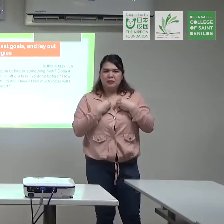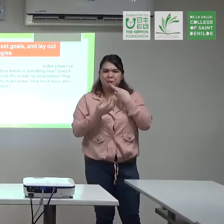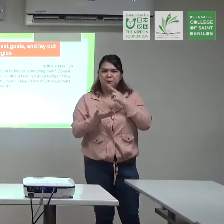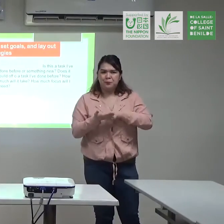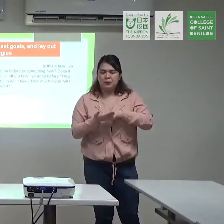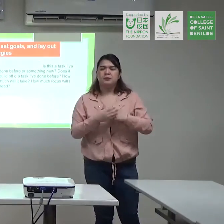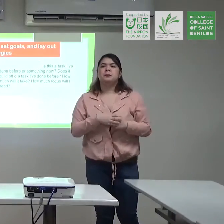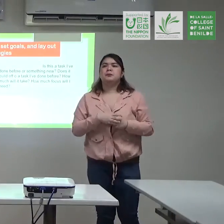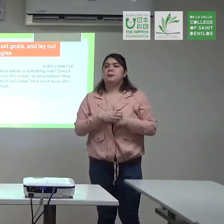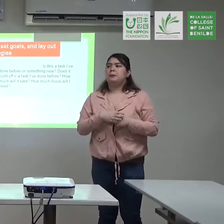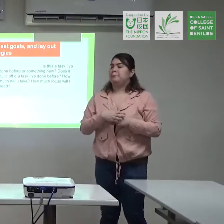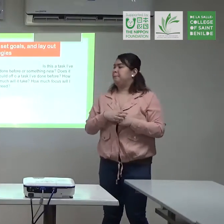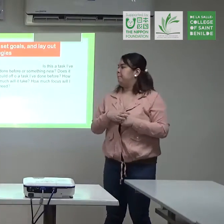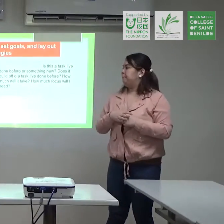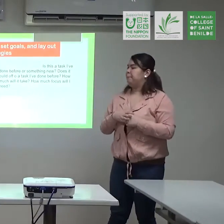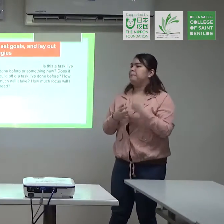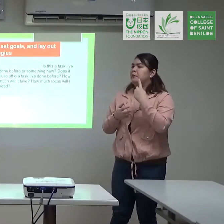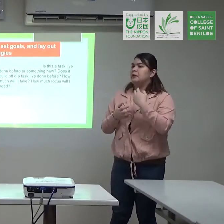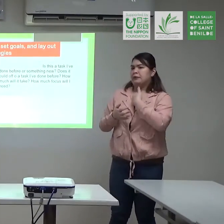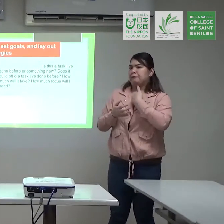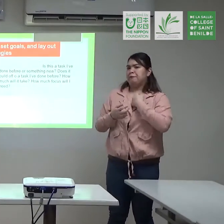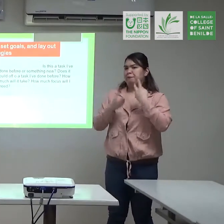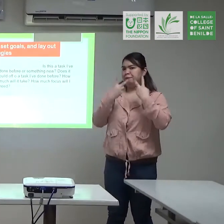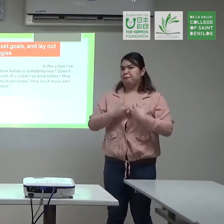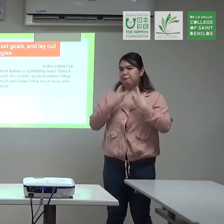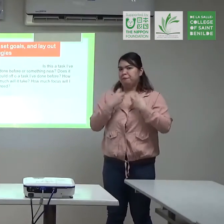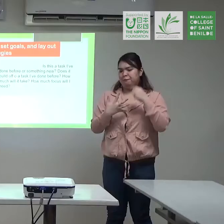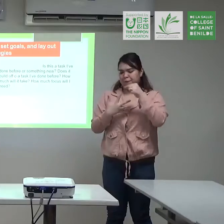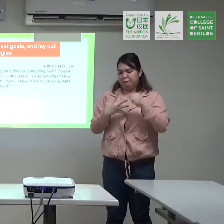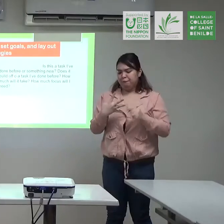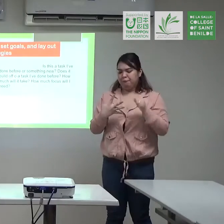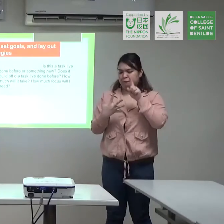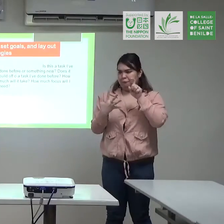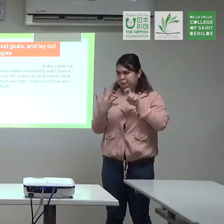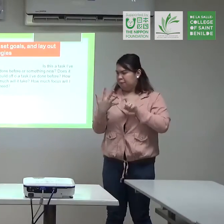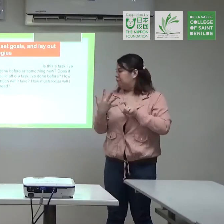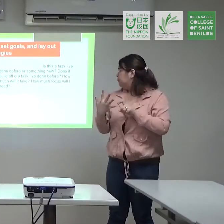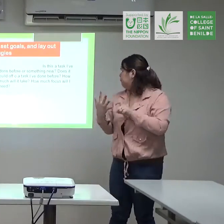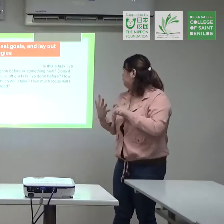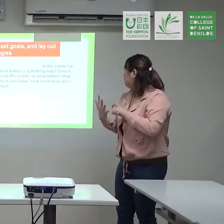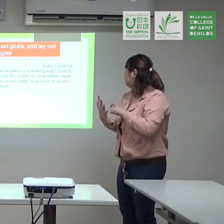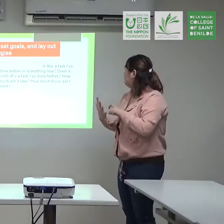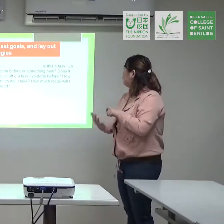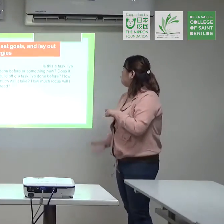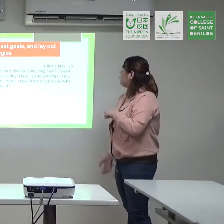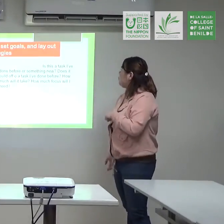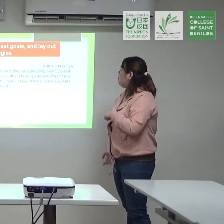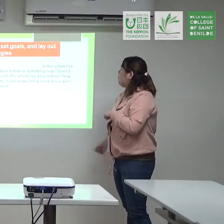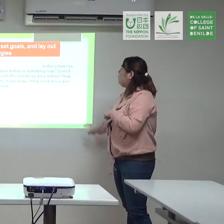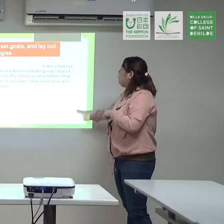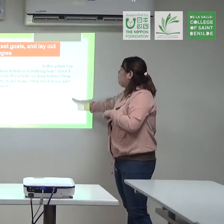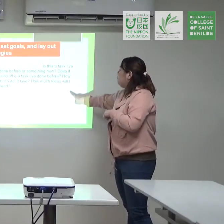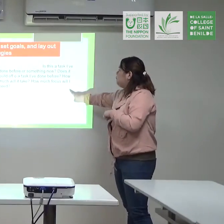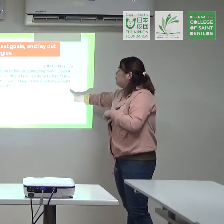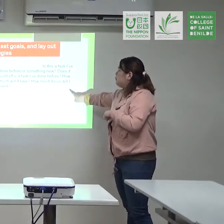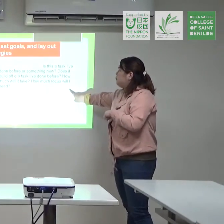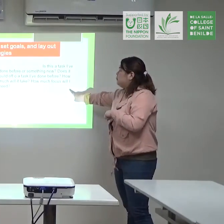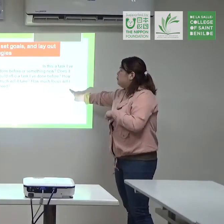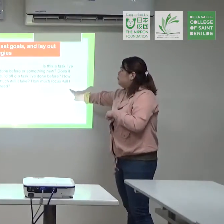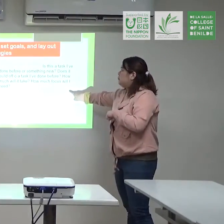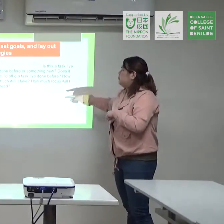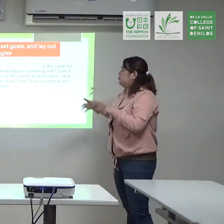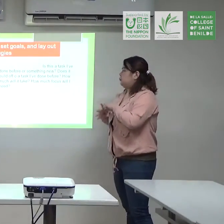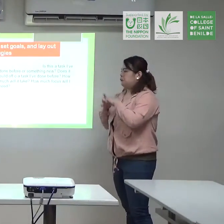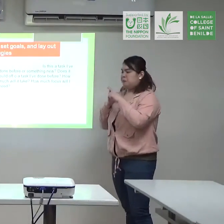Okay. Does it build off a task I've done before? How much will it take me to finish this task? How much focus